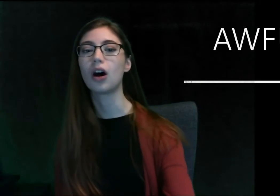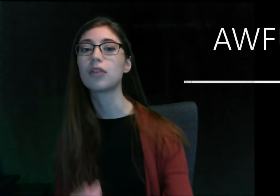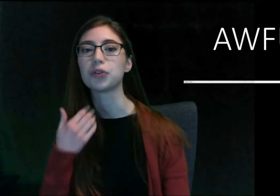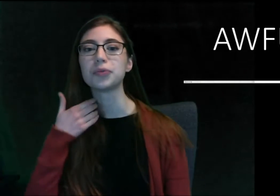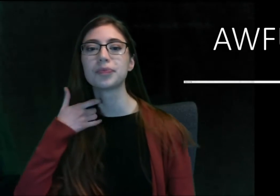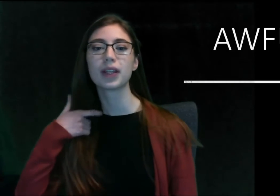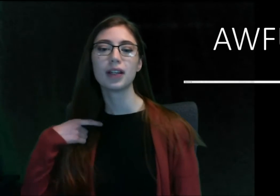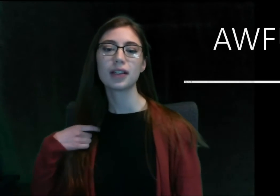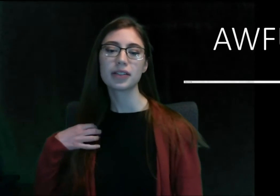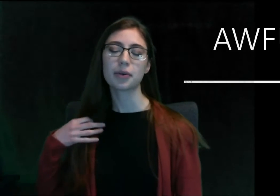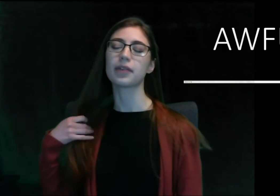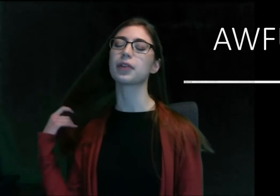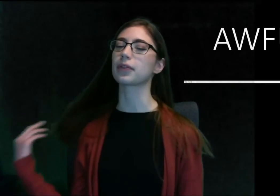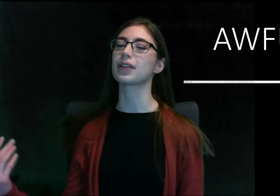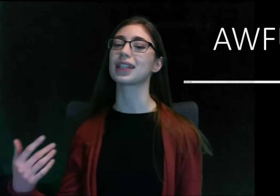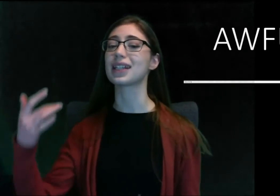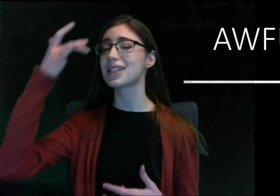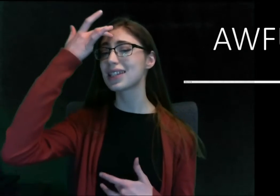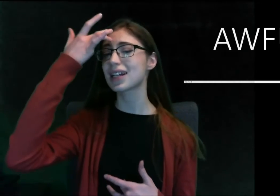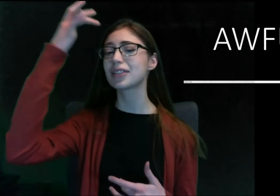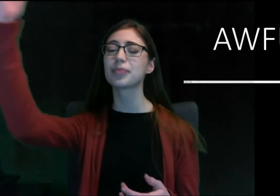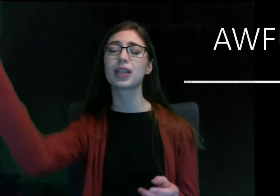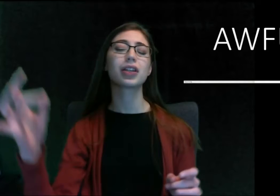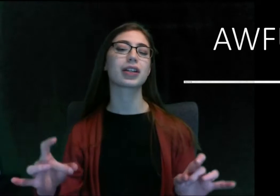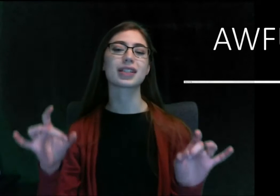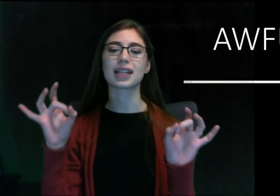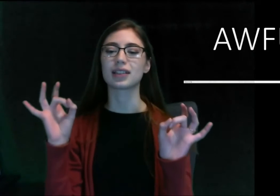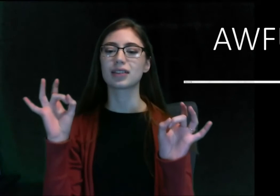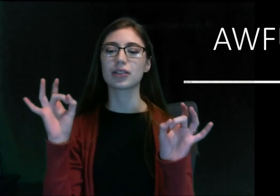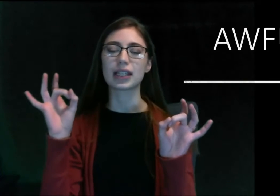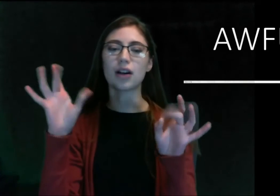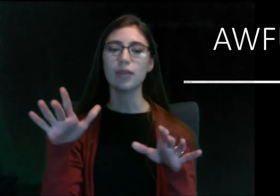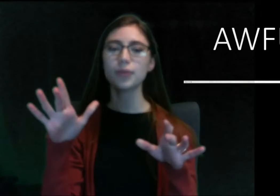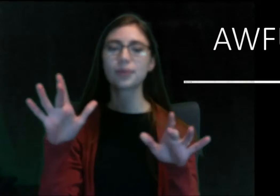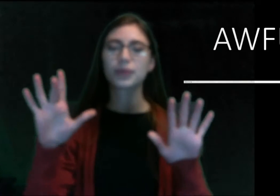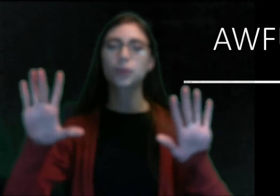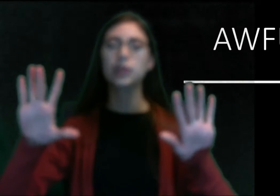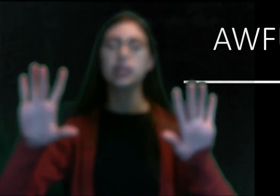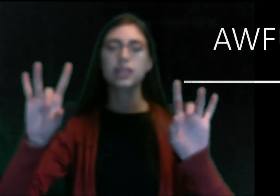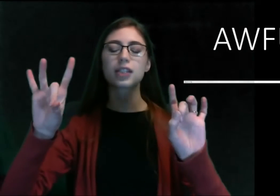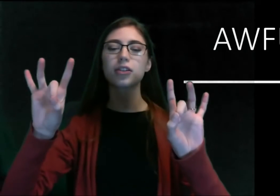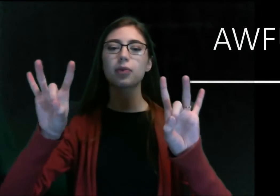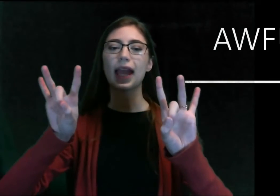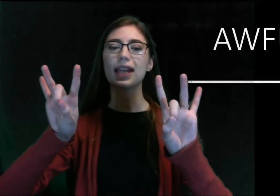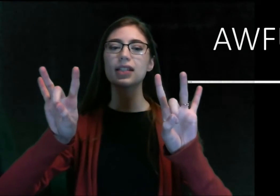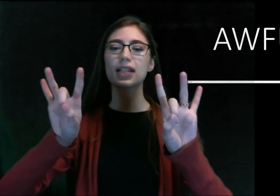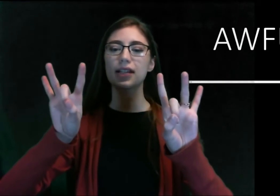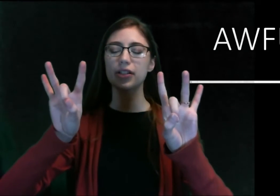awful. So if you're feeling sick, you can sign awful, which is 2 8 hand